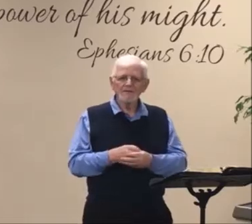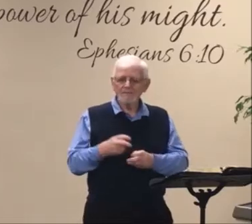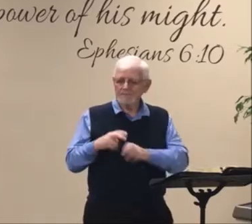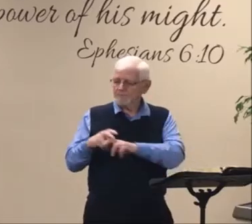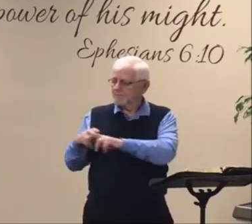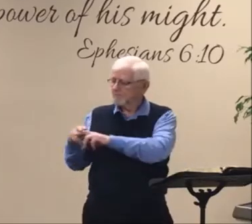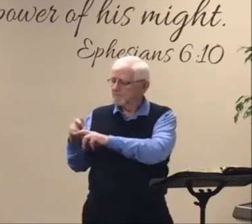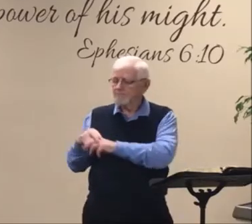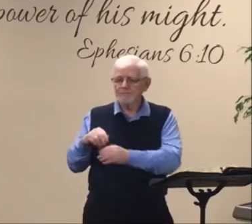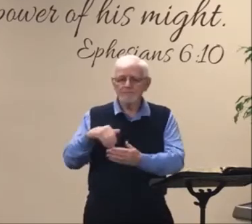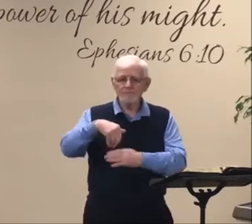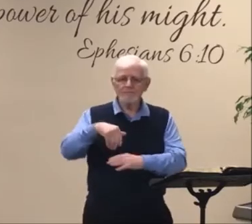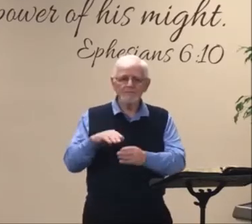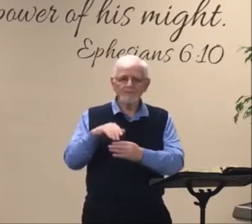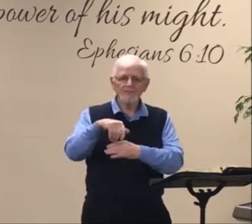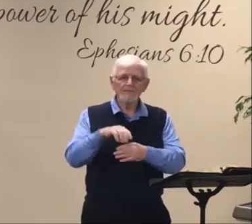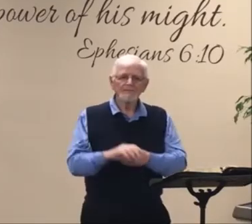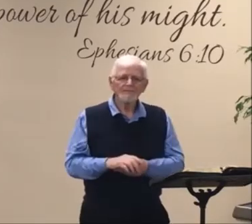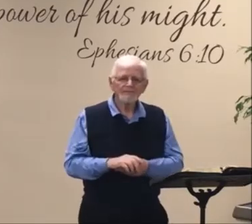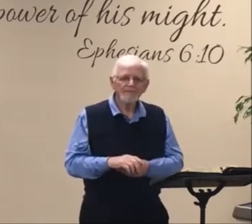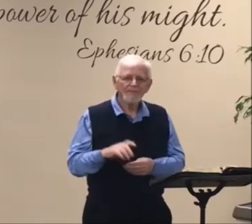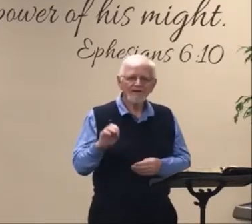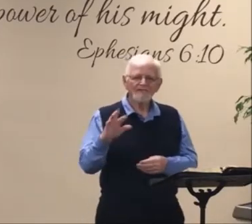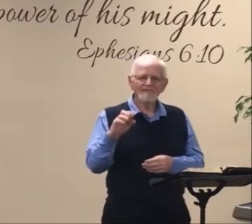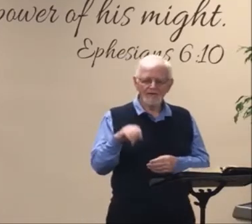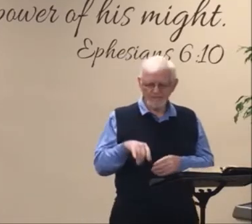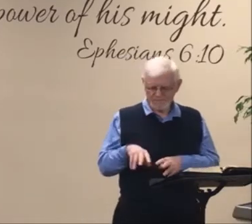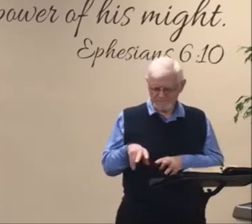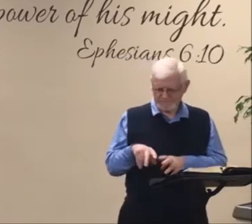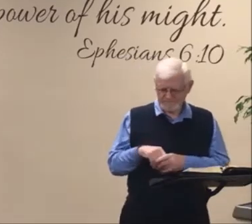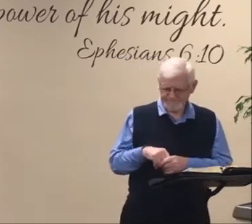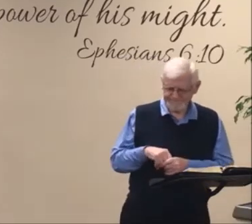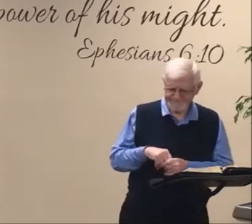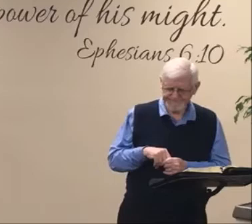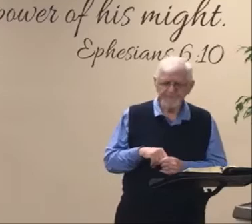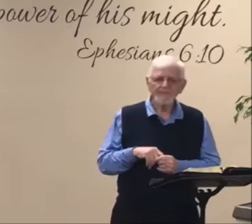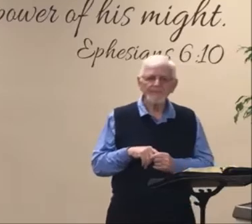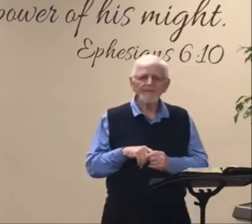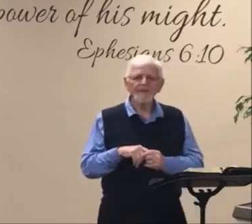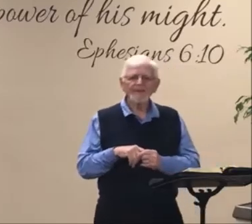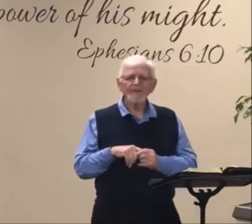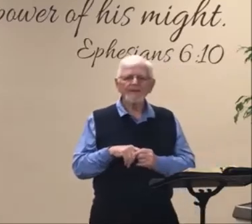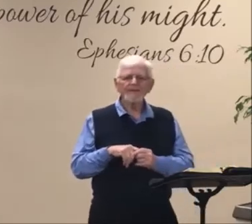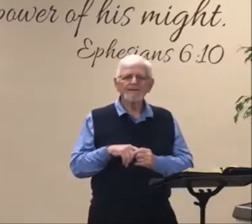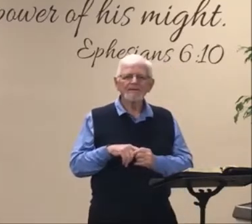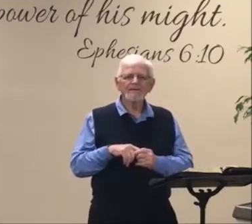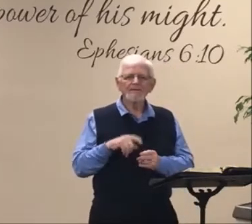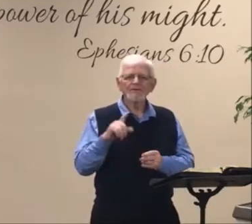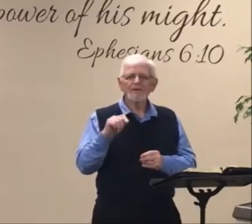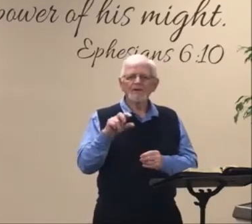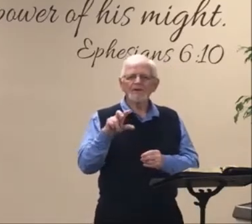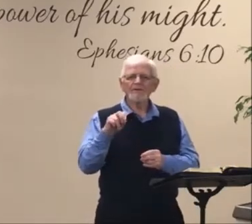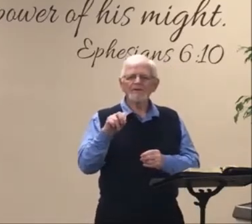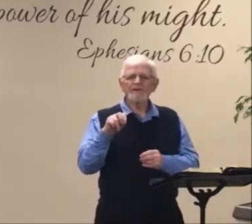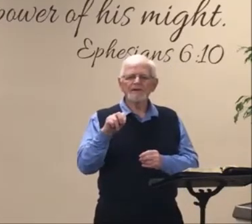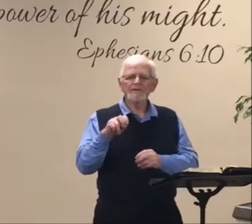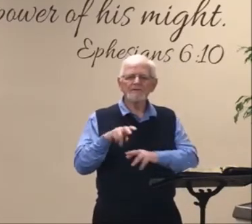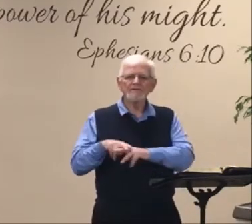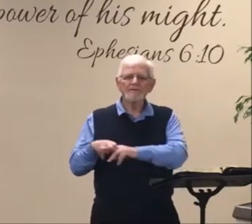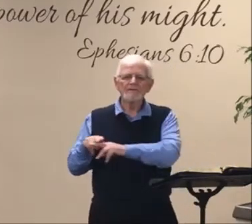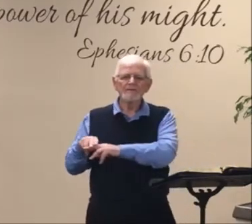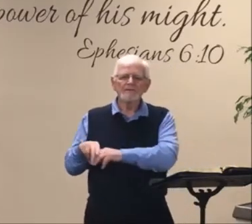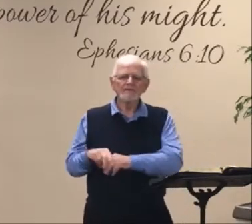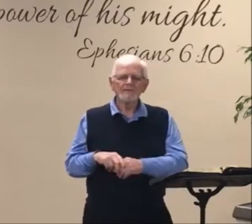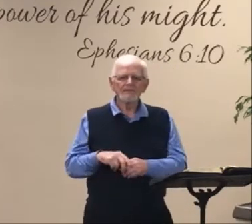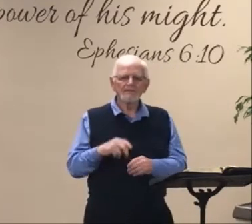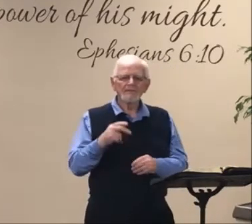set up. And they got that linoleum floor. It looks about like that stuff back there. And you got just, you know, 20 or 30 chairs set up and, you